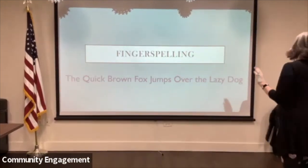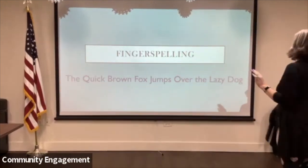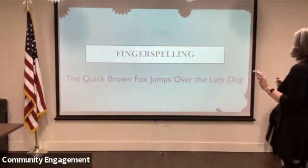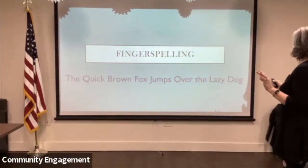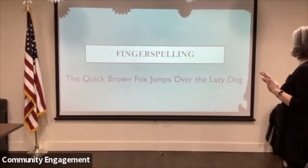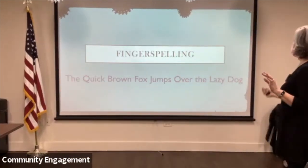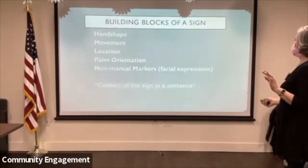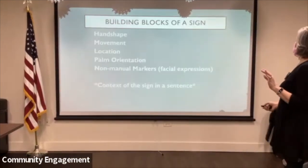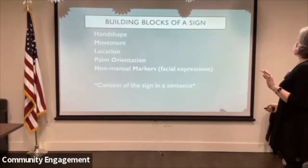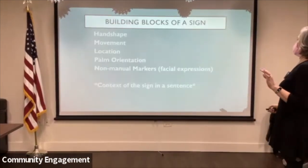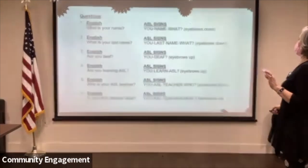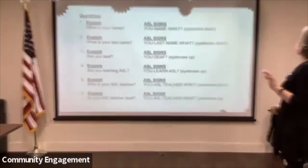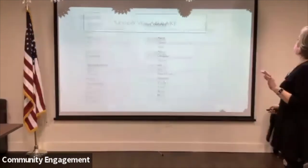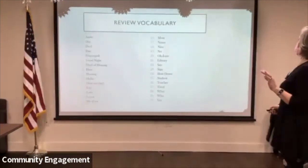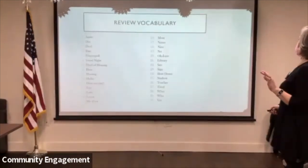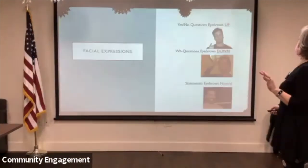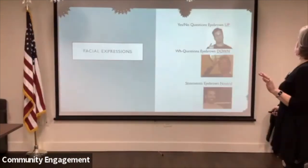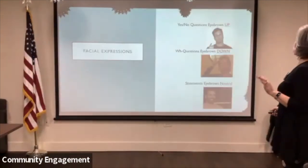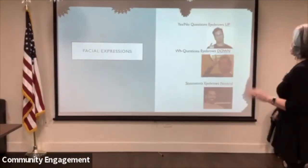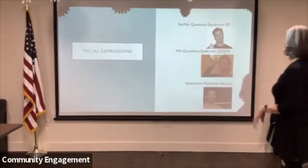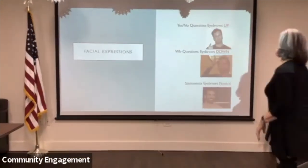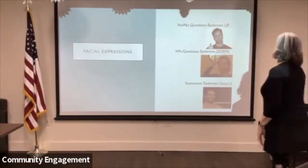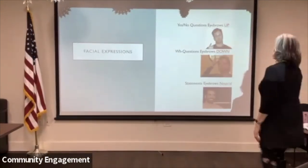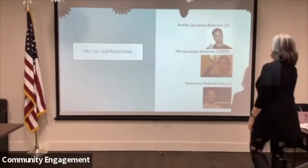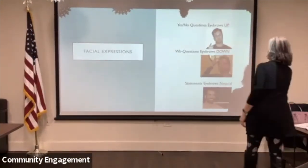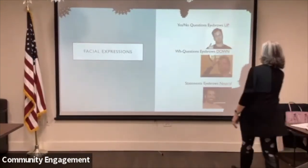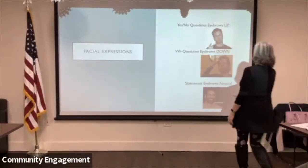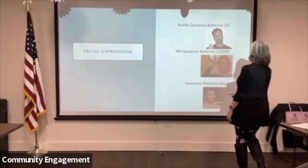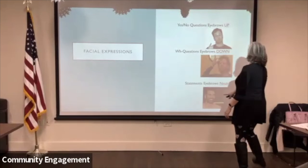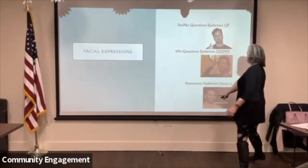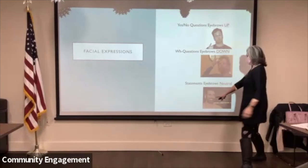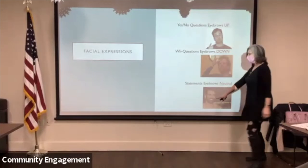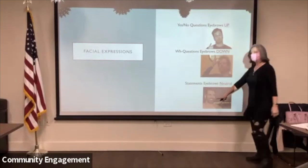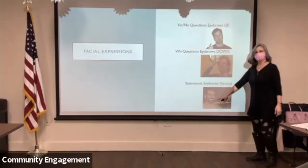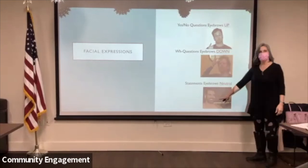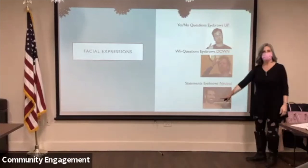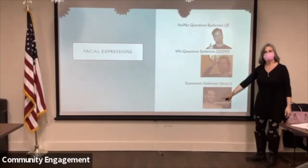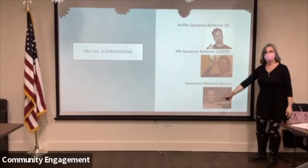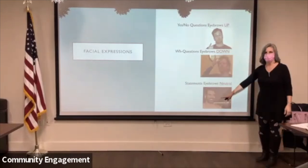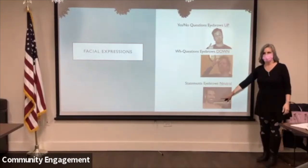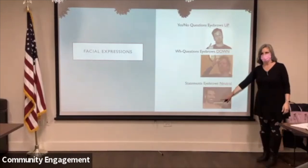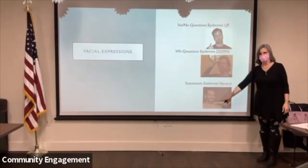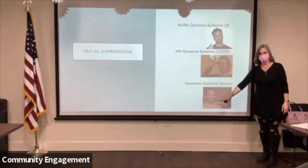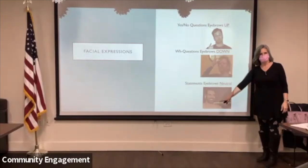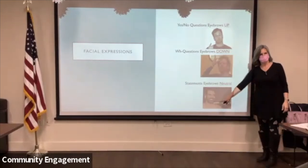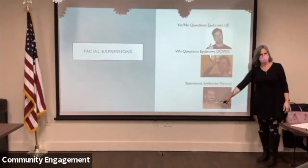heartthrobs. Love this guy. This guy right here. His name is Niall DeMarco. Does anybody know